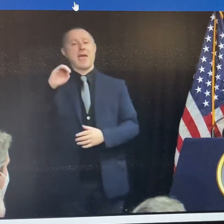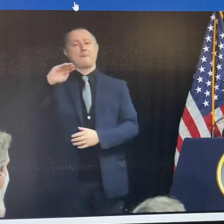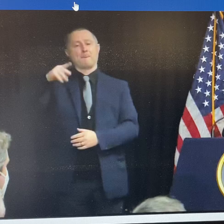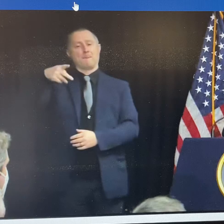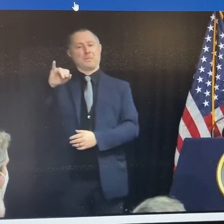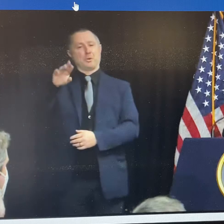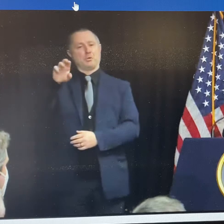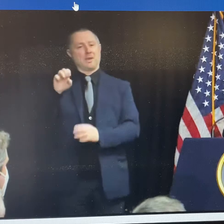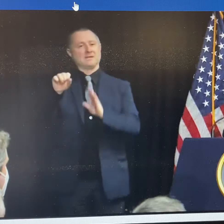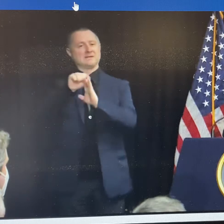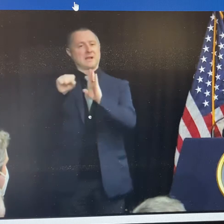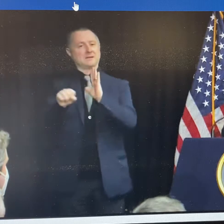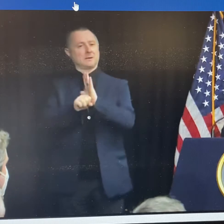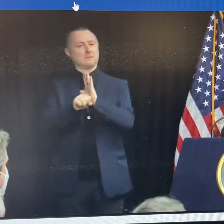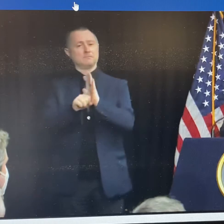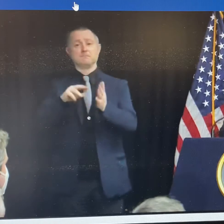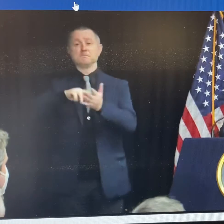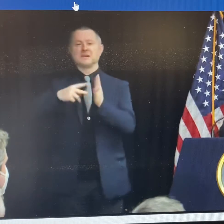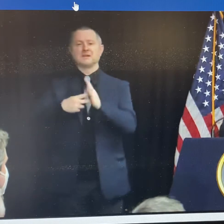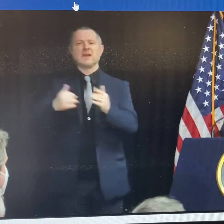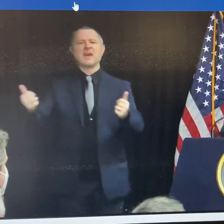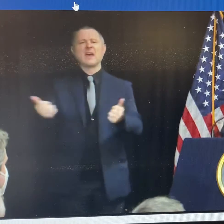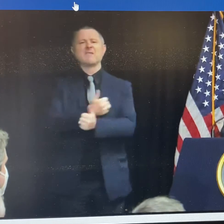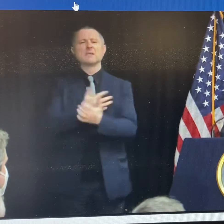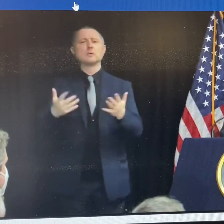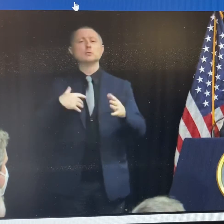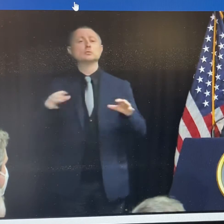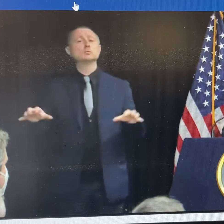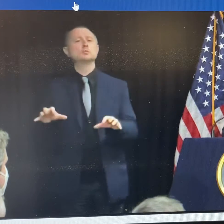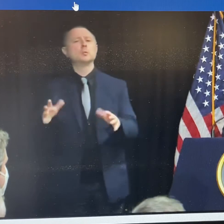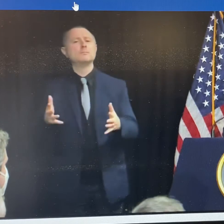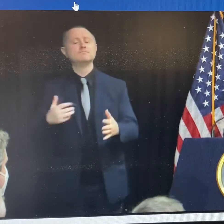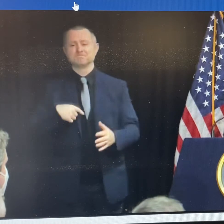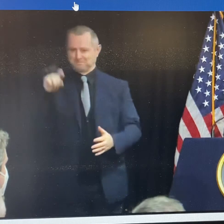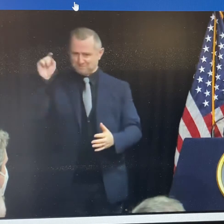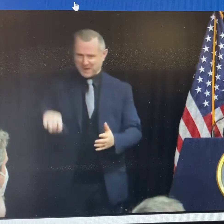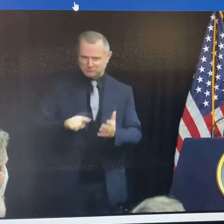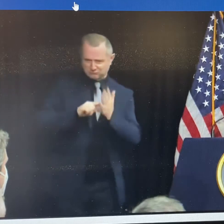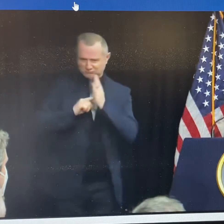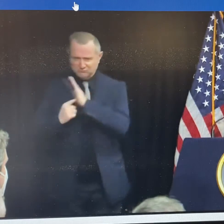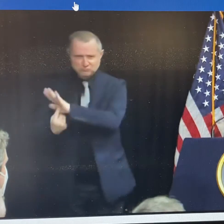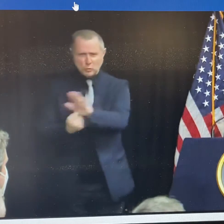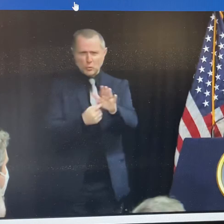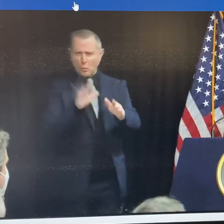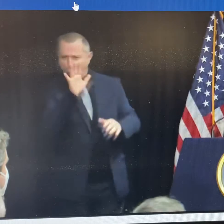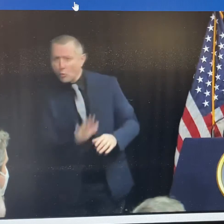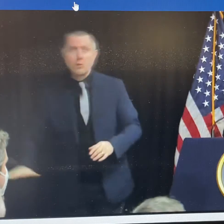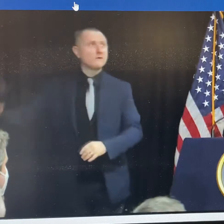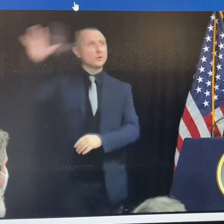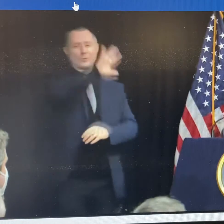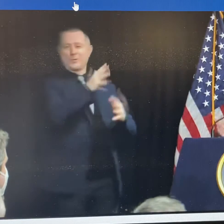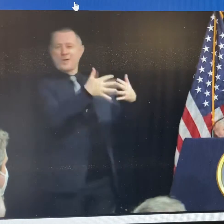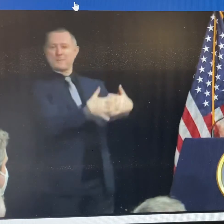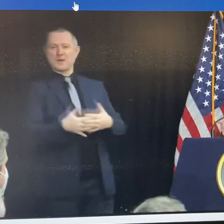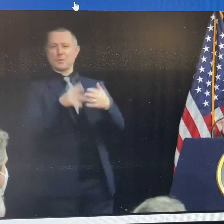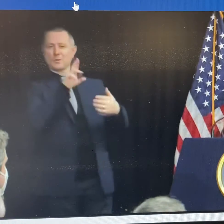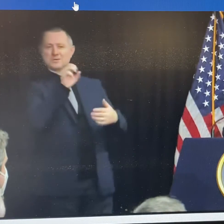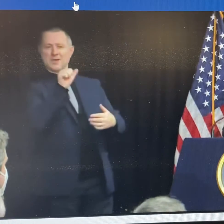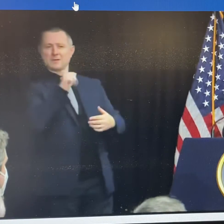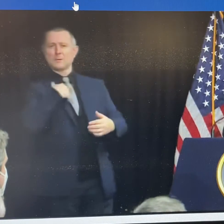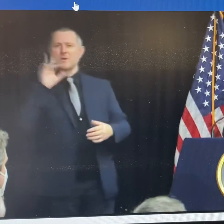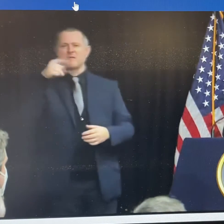touch has to be a model for the rest of the nation. We should always be the best. And this is an